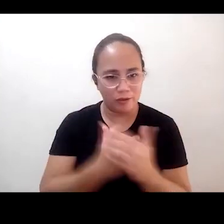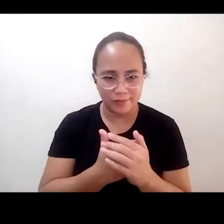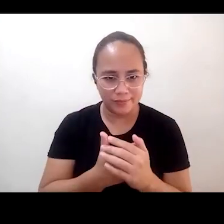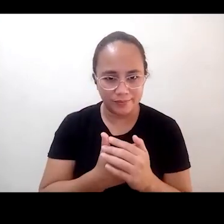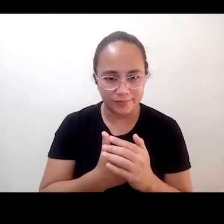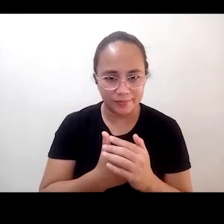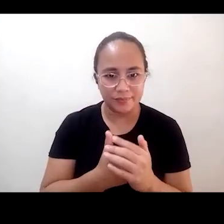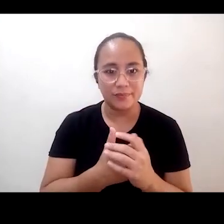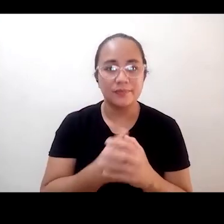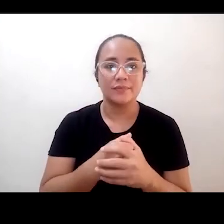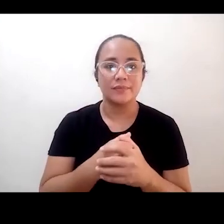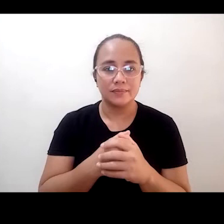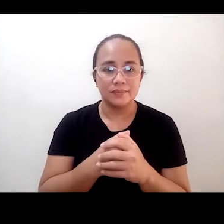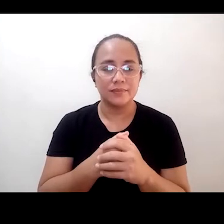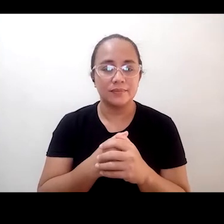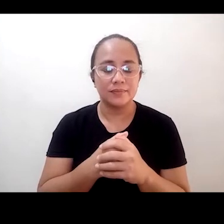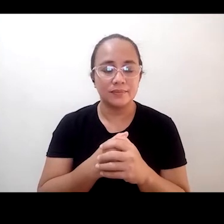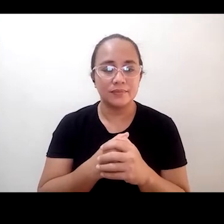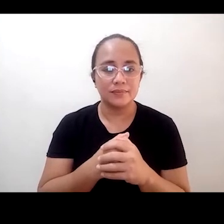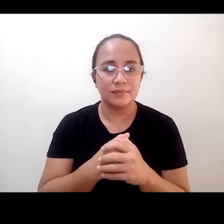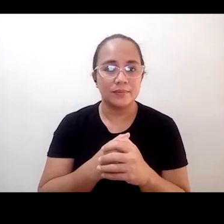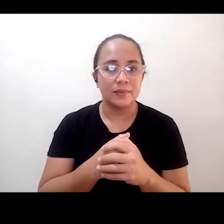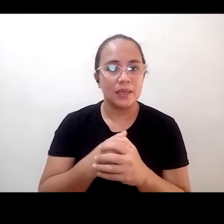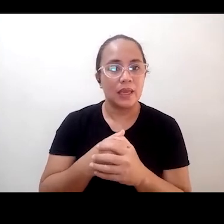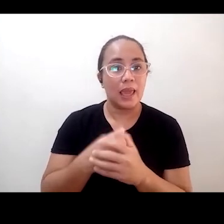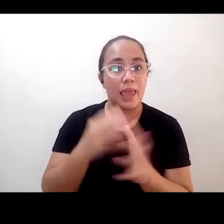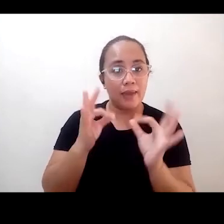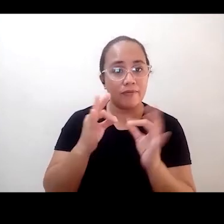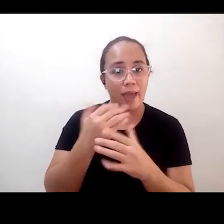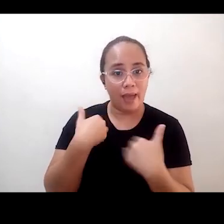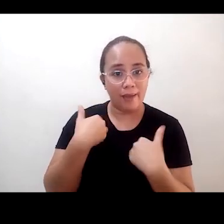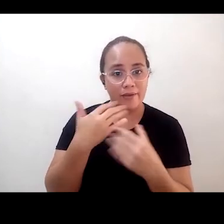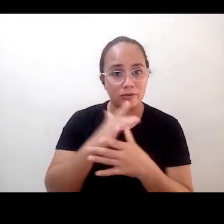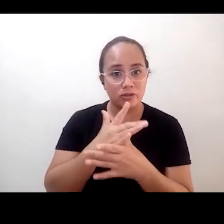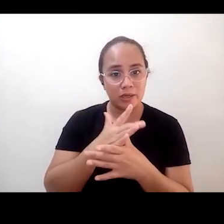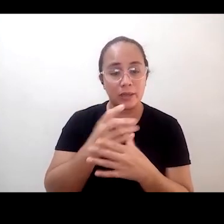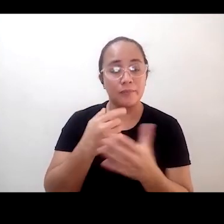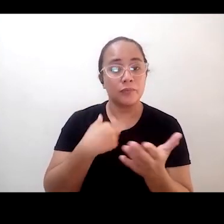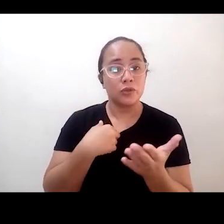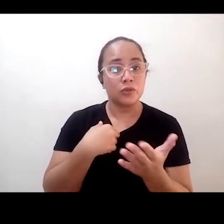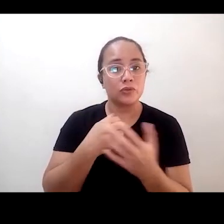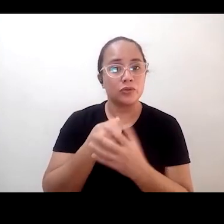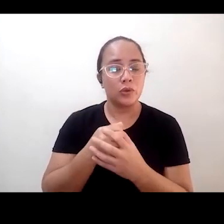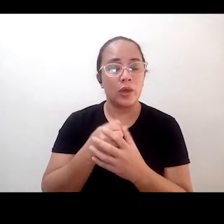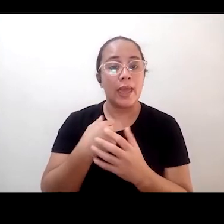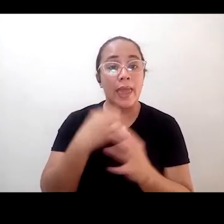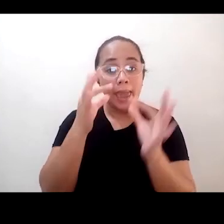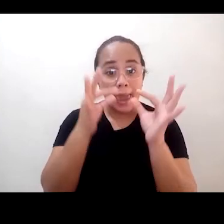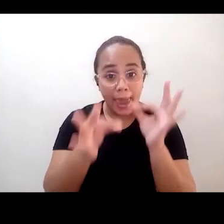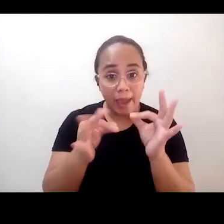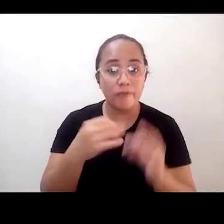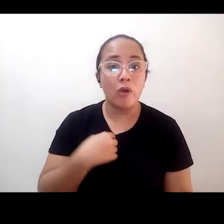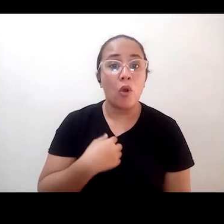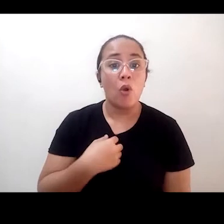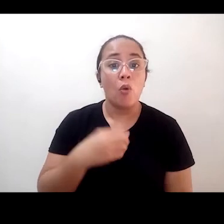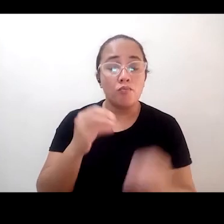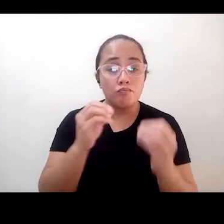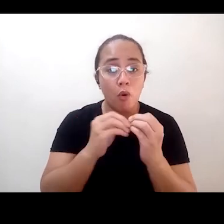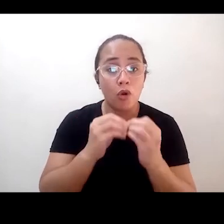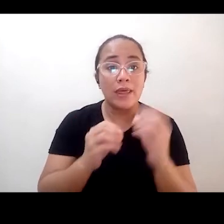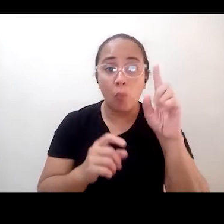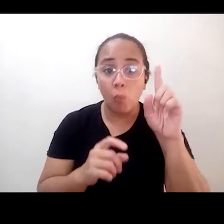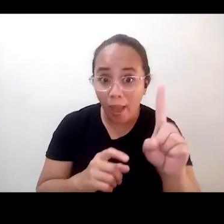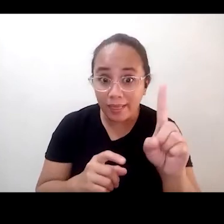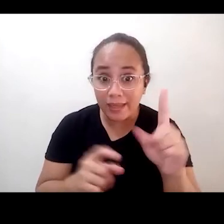the sharing is up. Okay, so if you have more than one sign for most of the